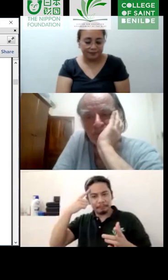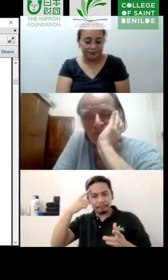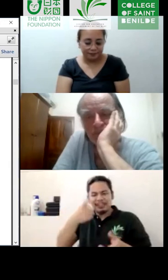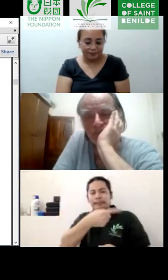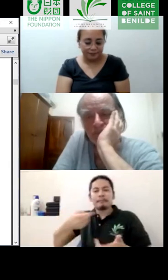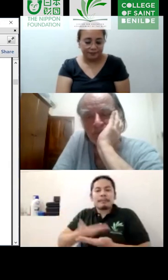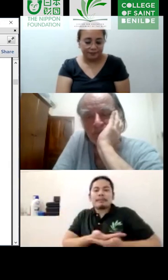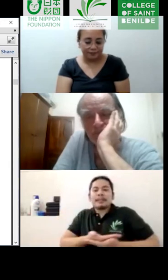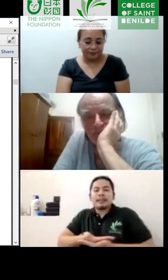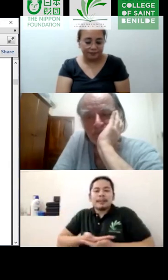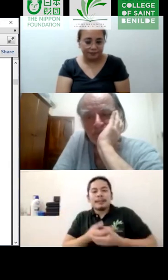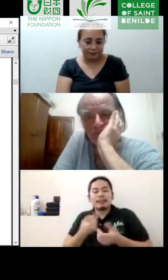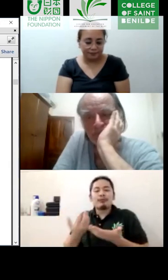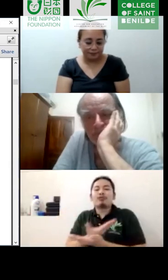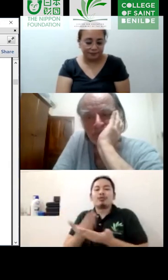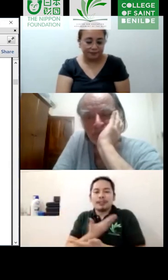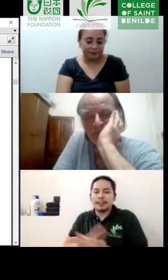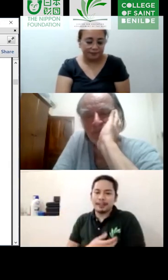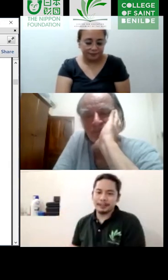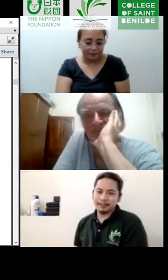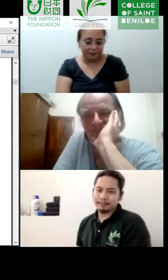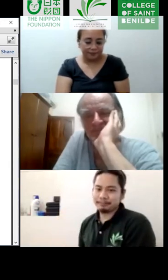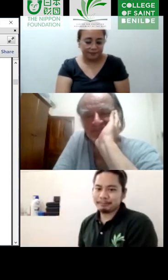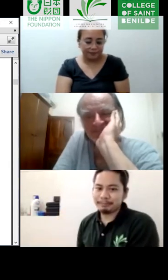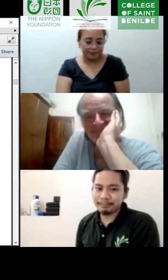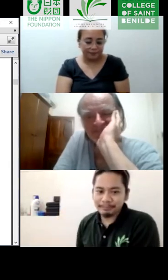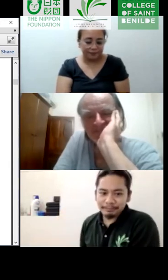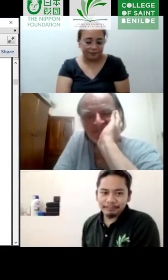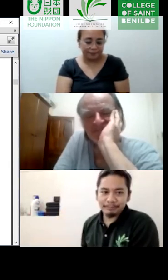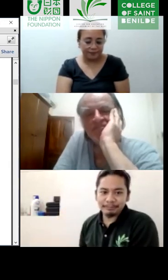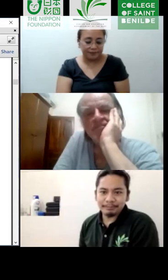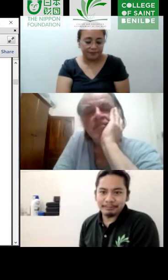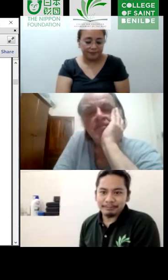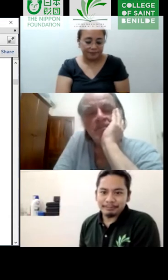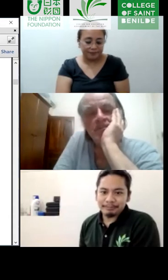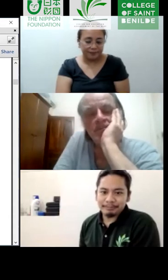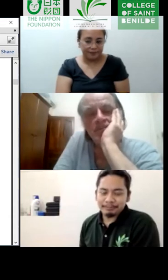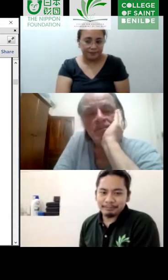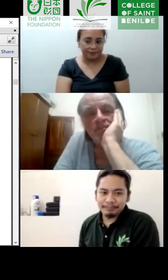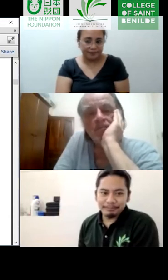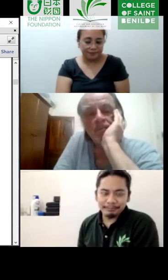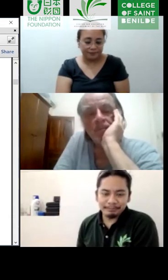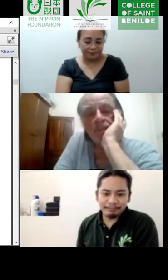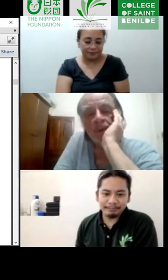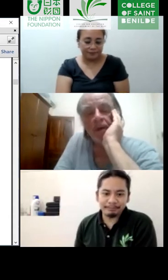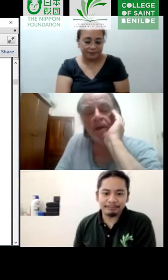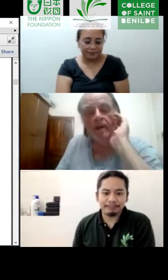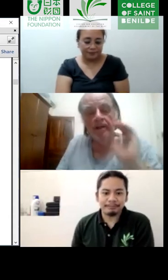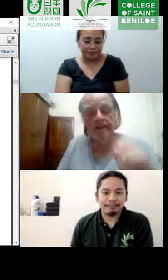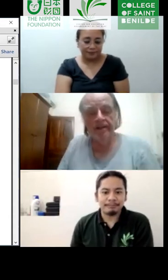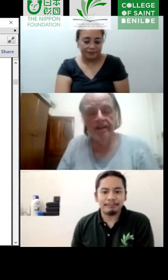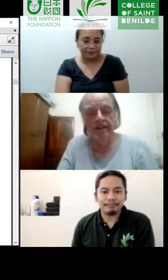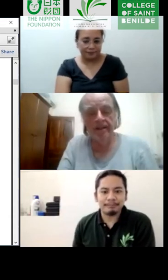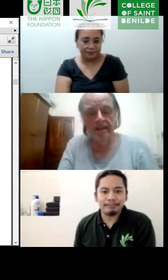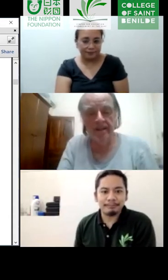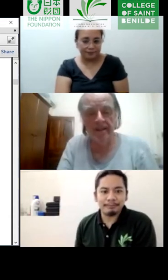well, but just think ahead. You know, it's our baby, right? So something new for us, and so just think